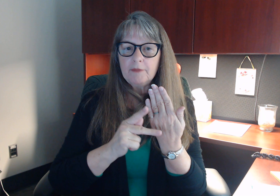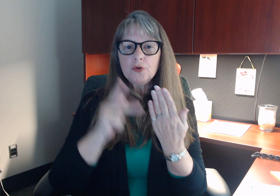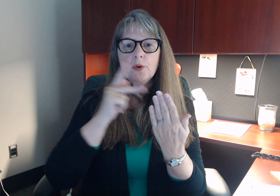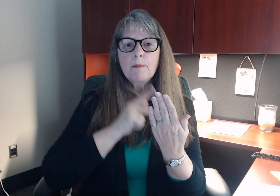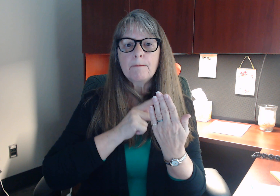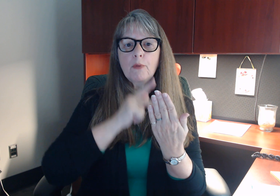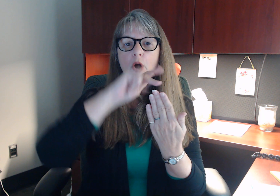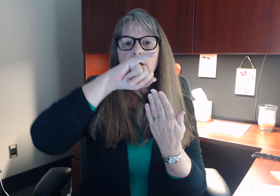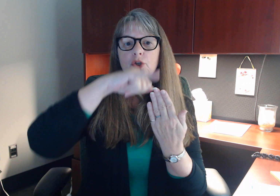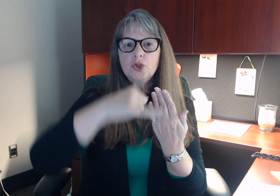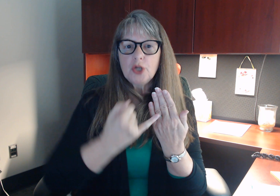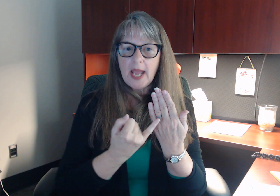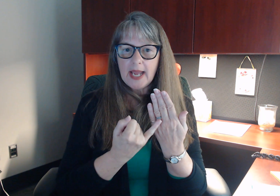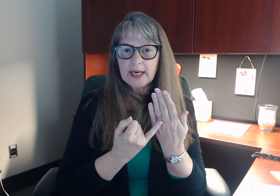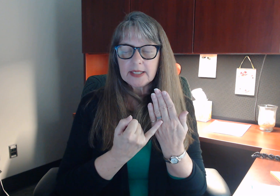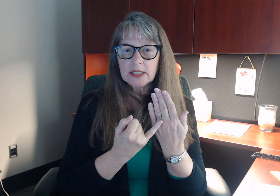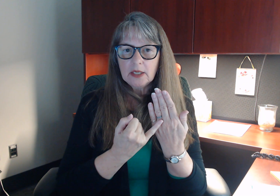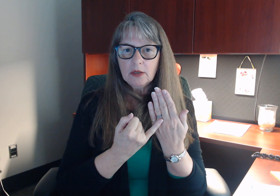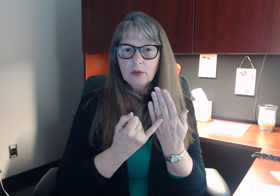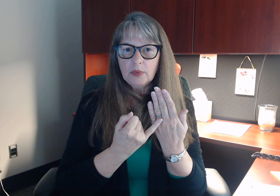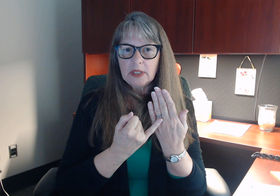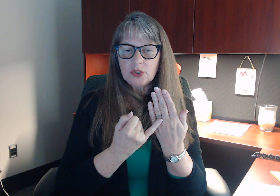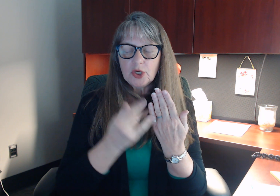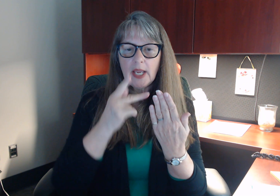do project with the J,